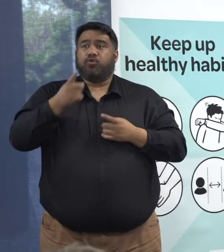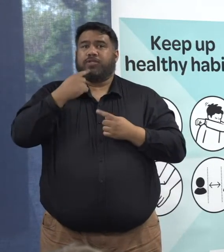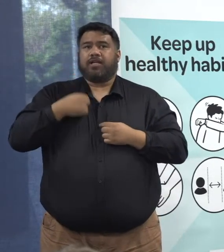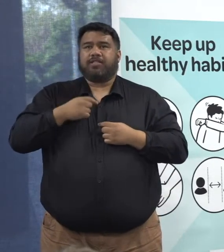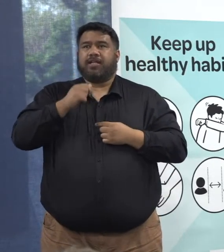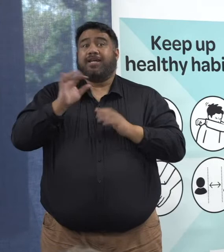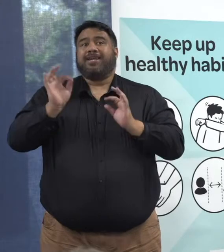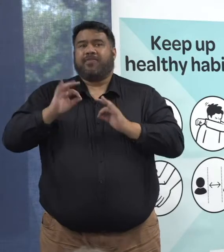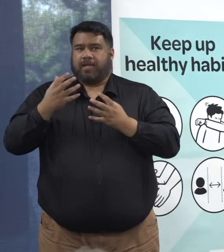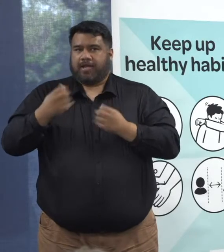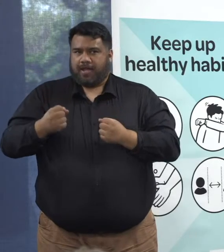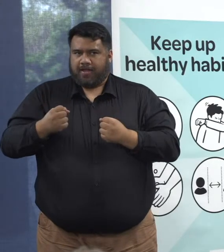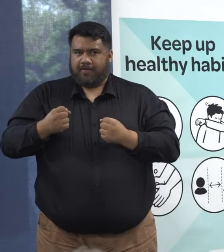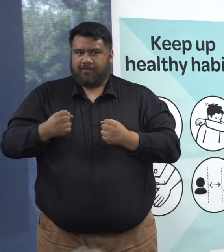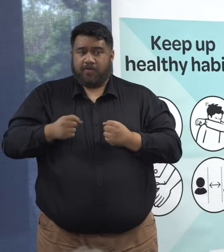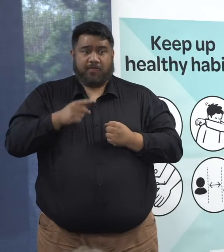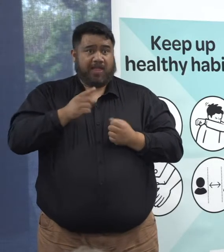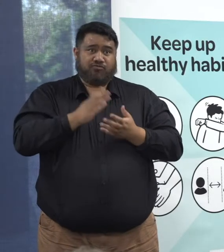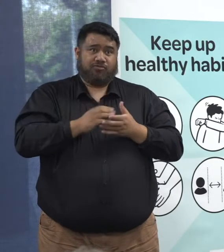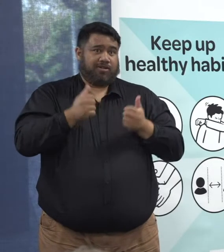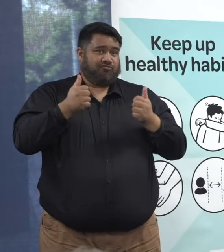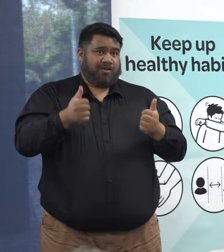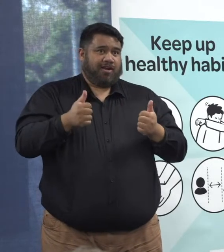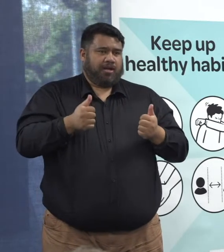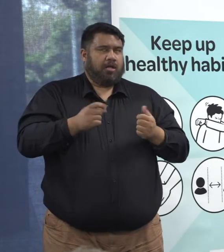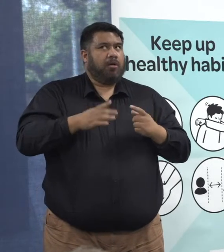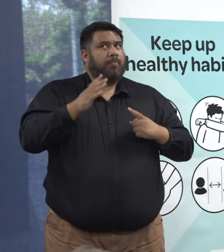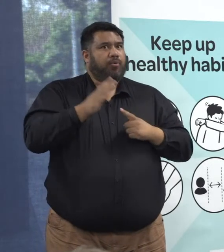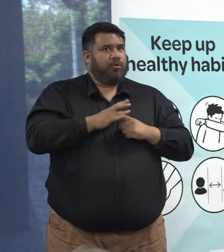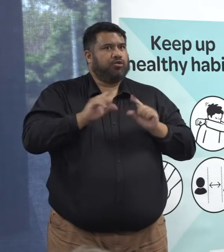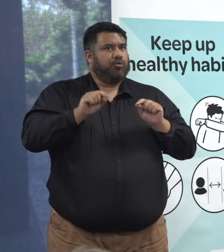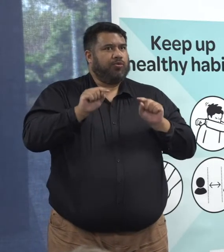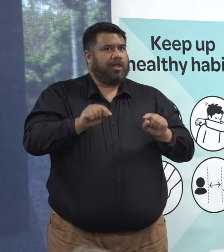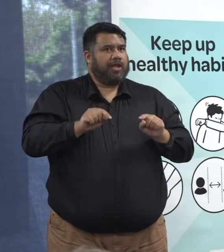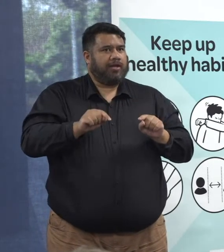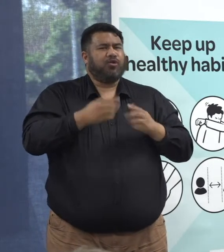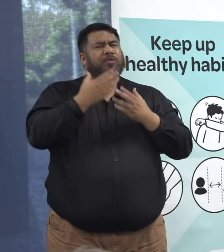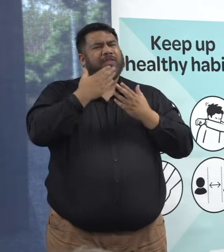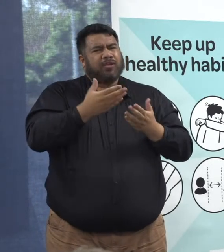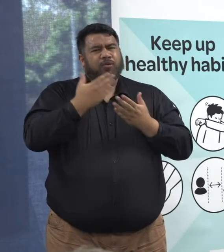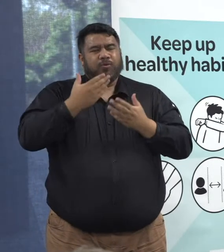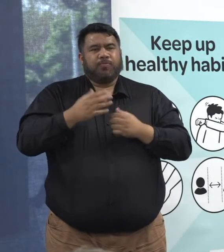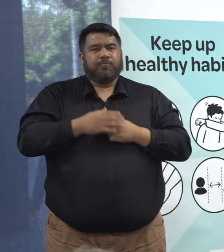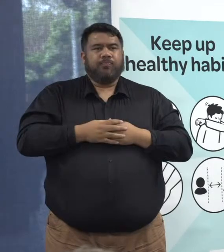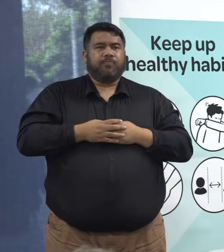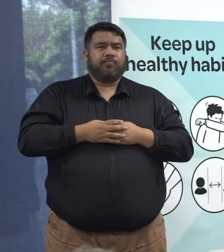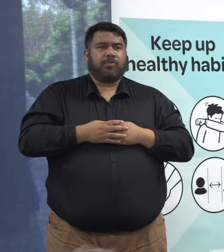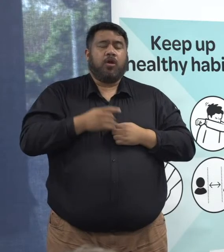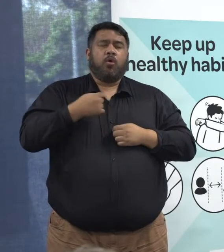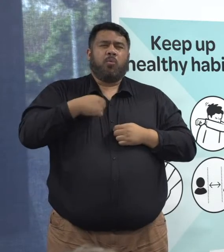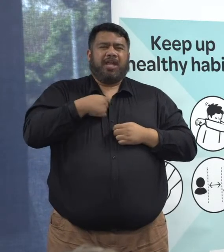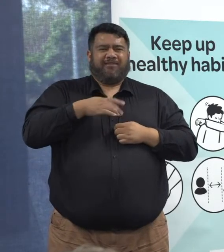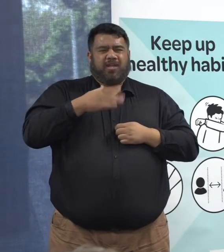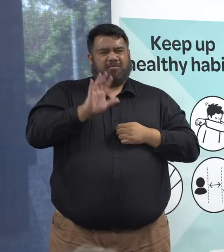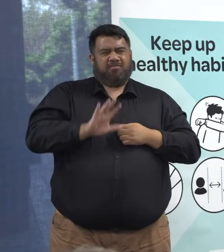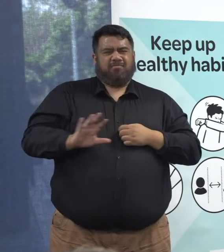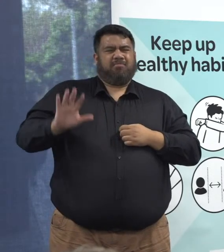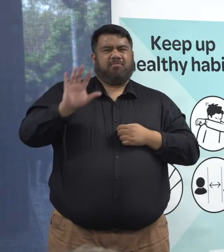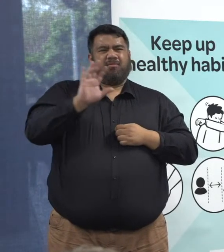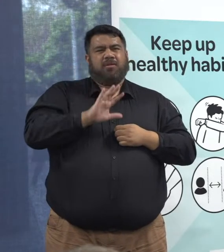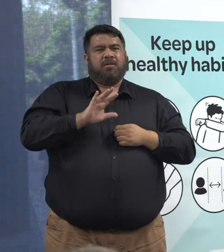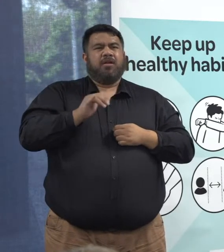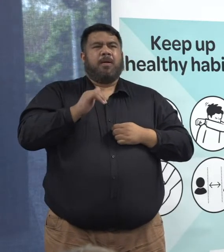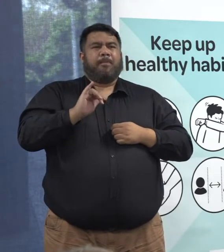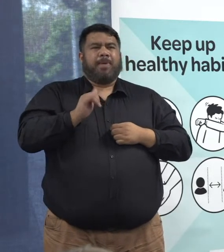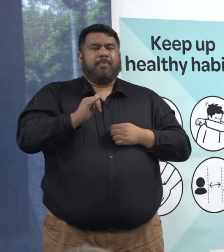results. This is impressive, and it's absolutely essential and important. So I want to thank people for doing that. Our estimates are that there's probably about as